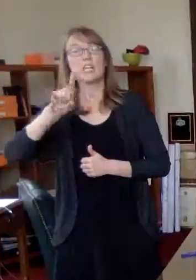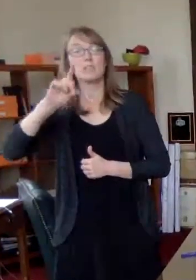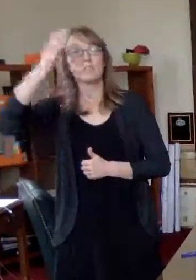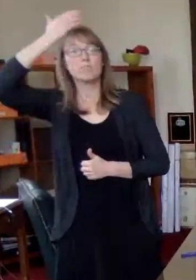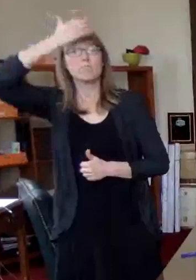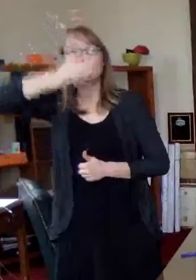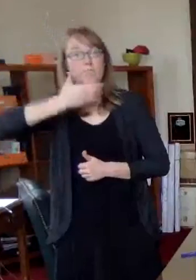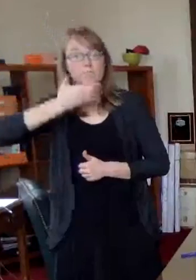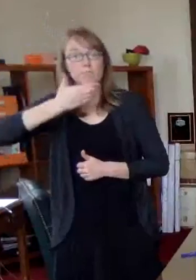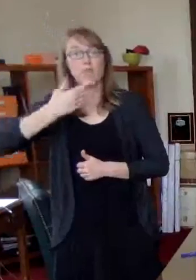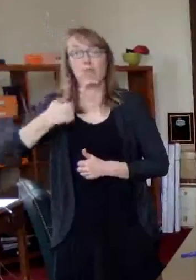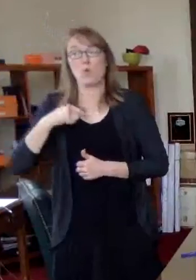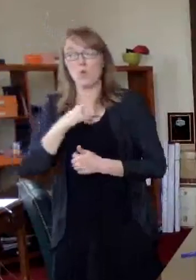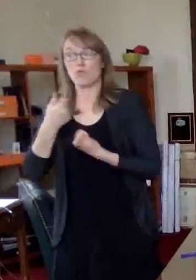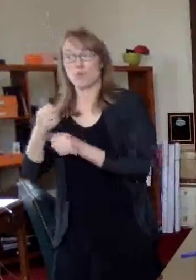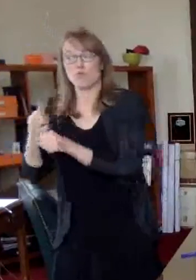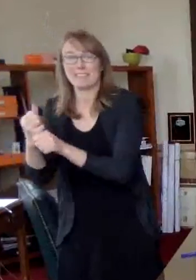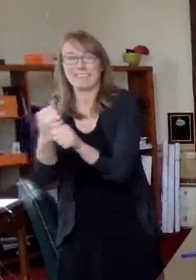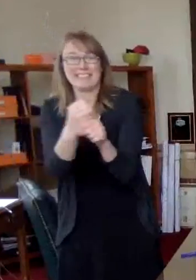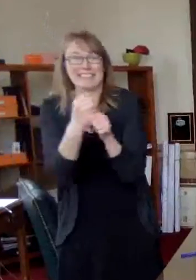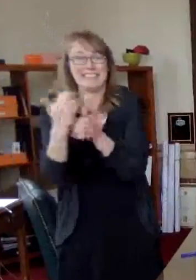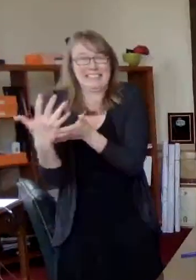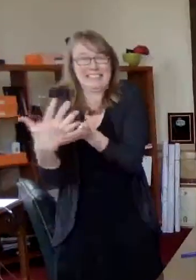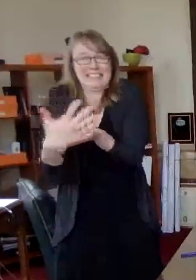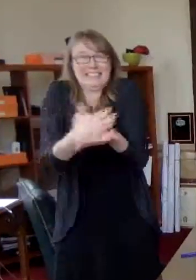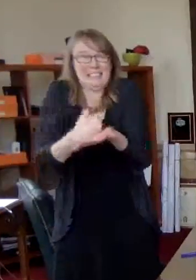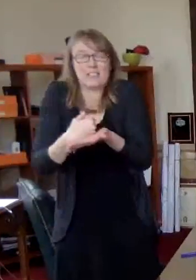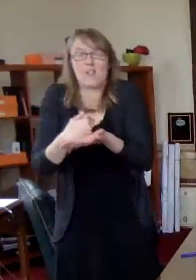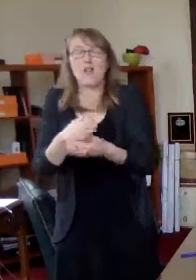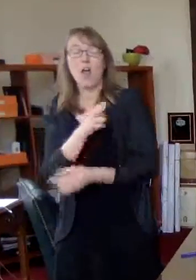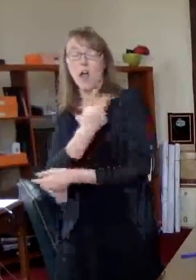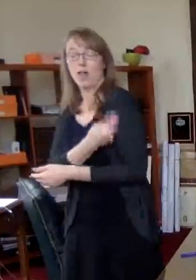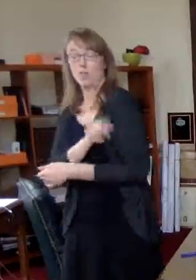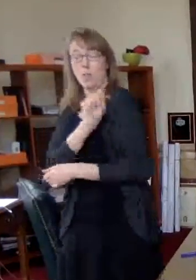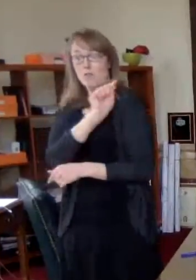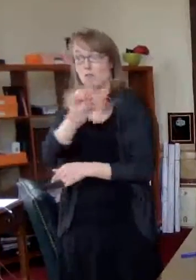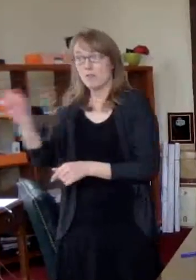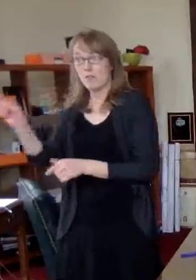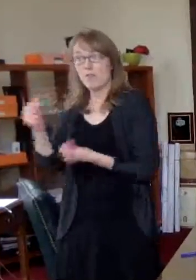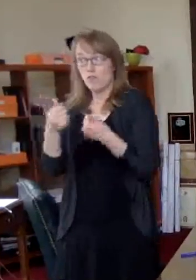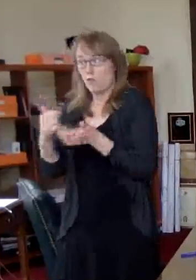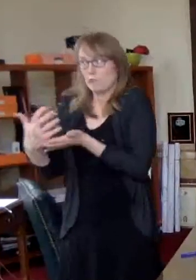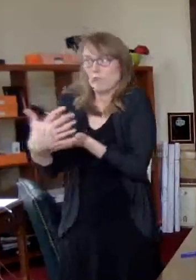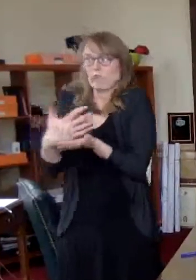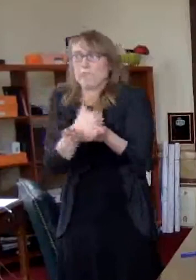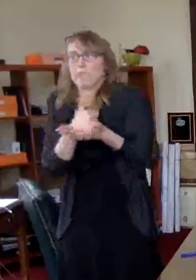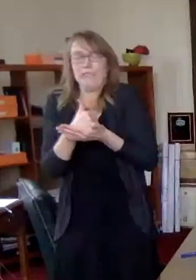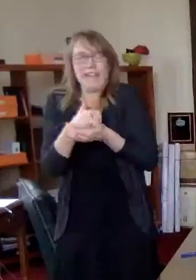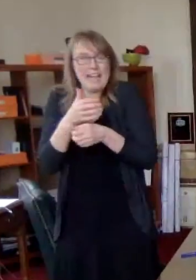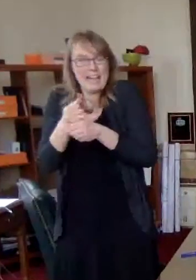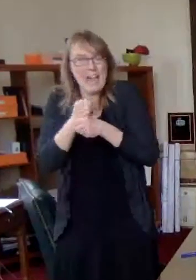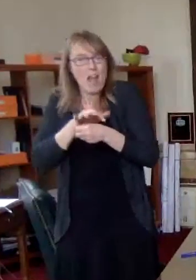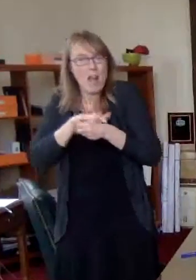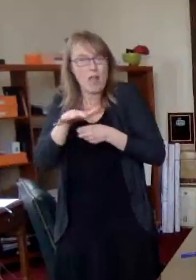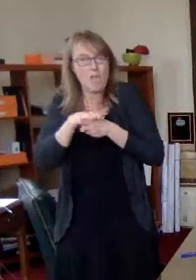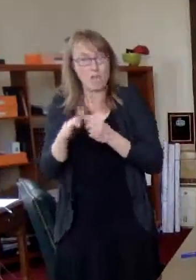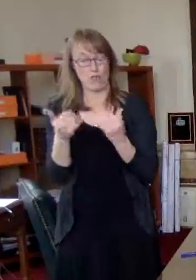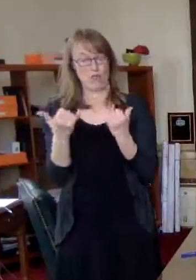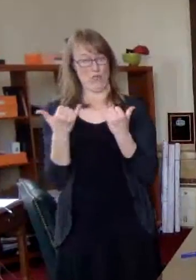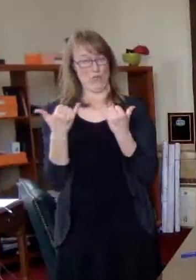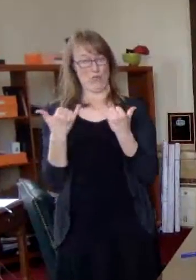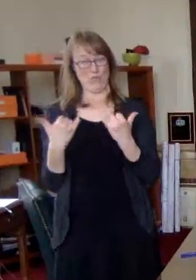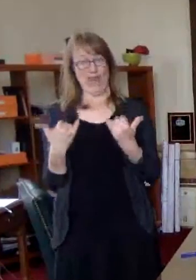through it at a very quick rate. The hospitals are also trying to get enough. As we speak, we have a truck in Jeff City that